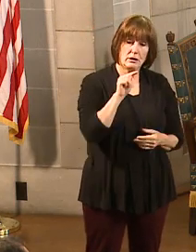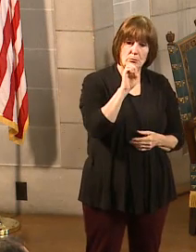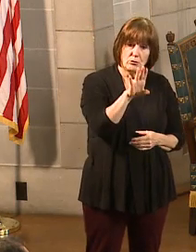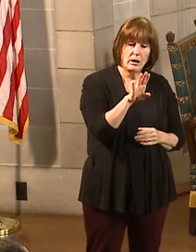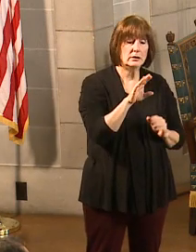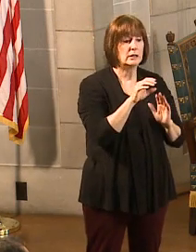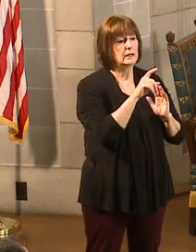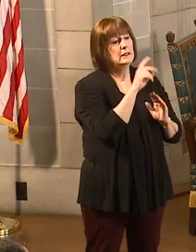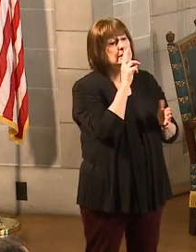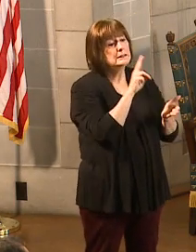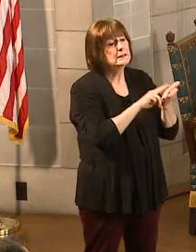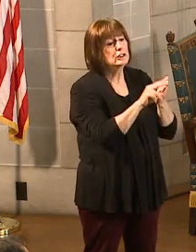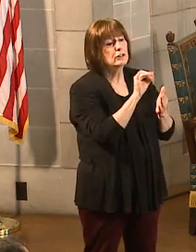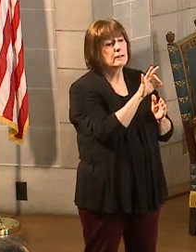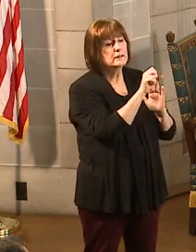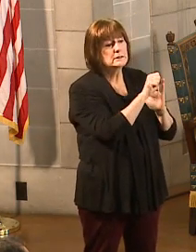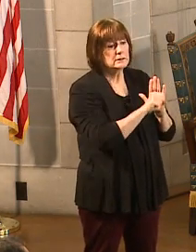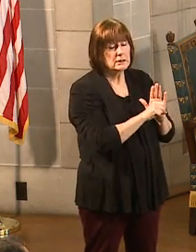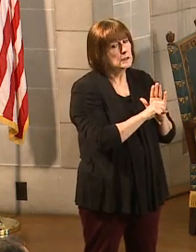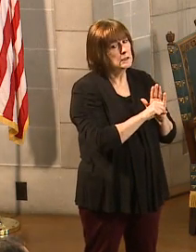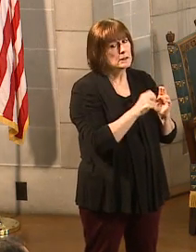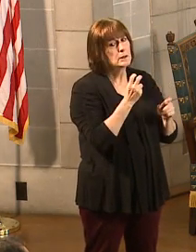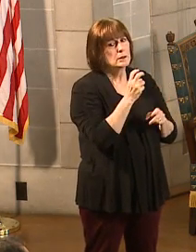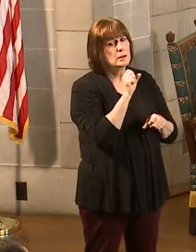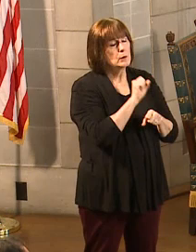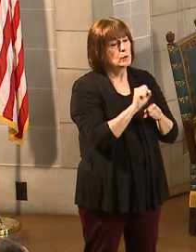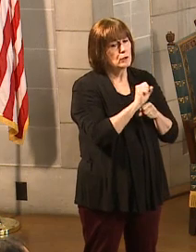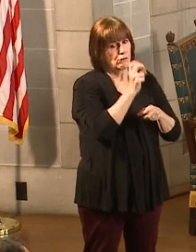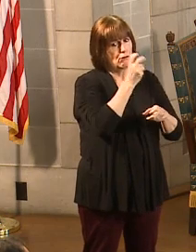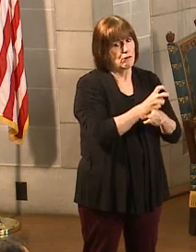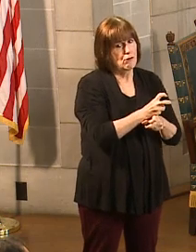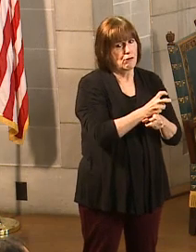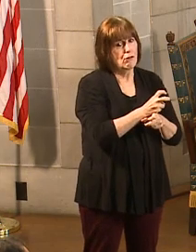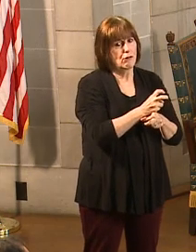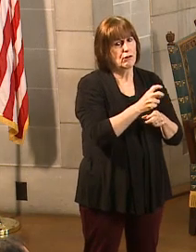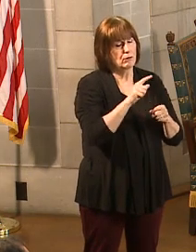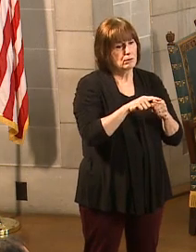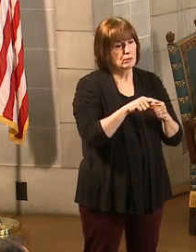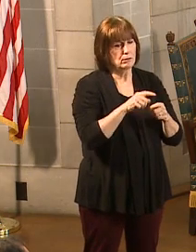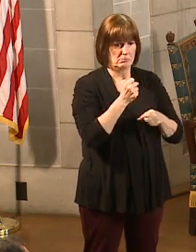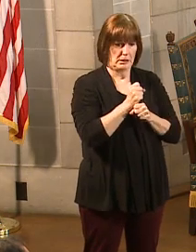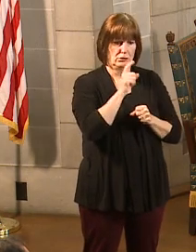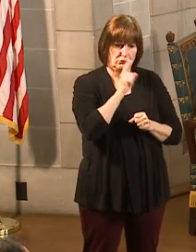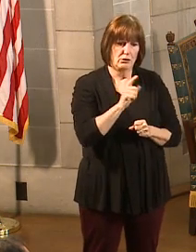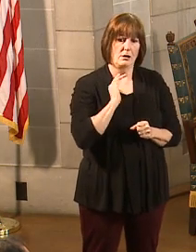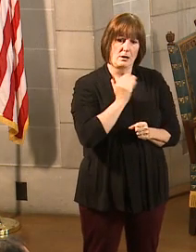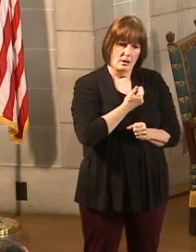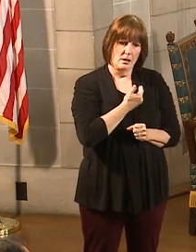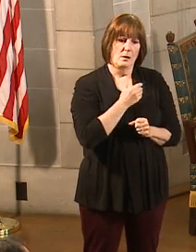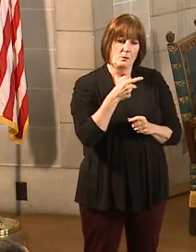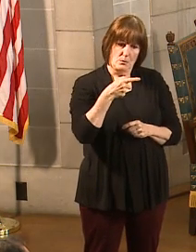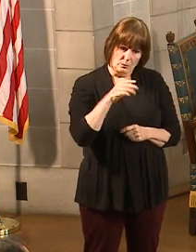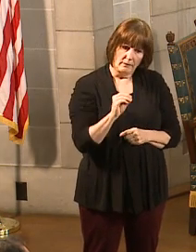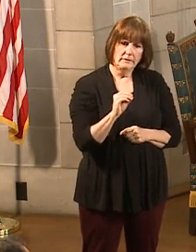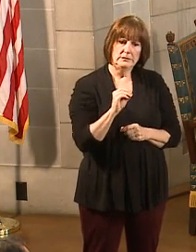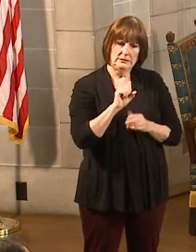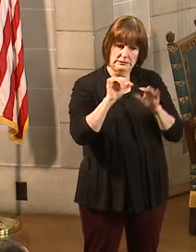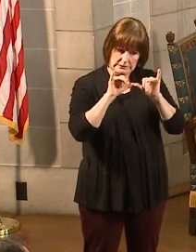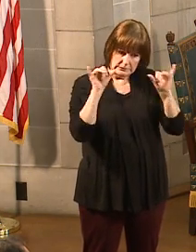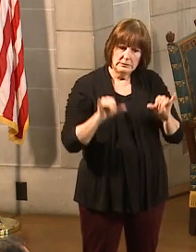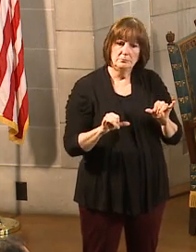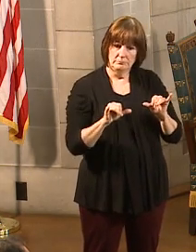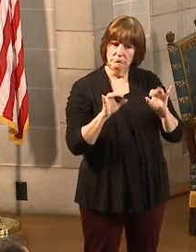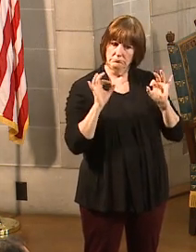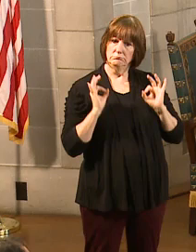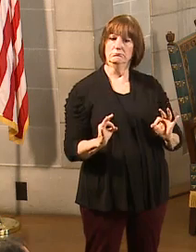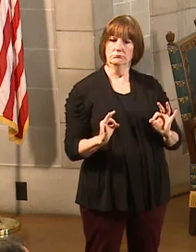working very hard to protect the integrity of our election system. It seemed to go relatively smoothly. I did not hear any problems with the primary. I would